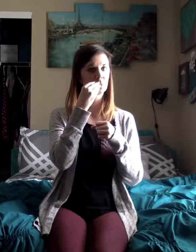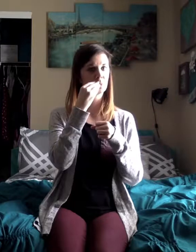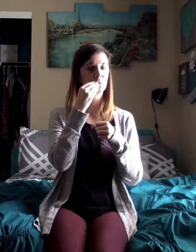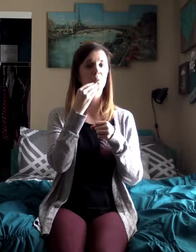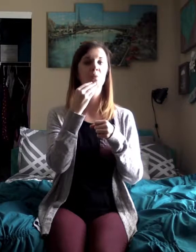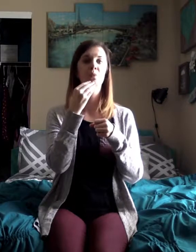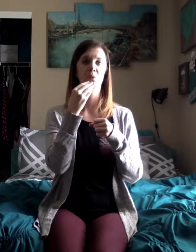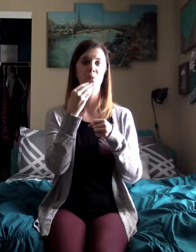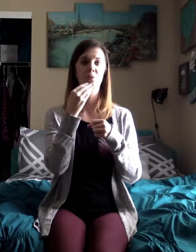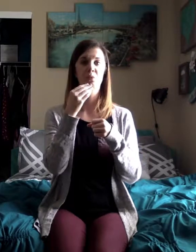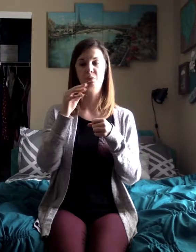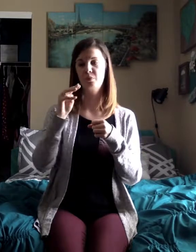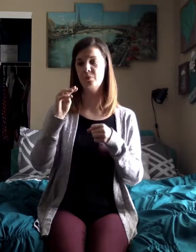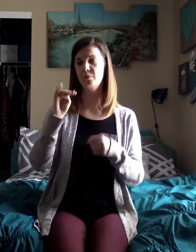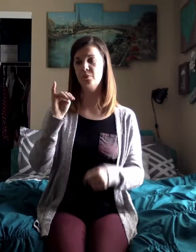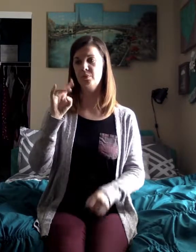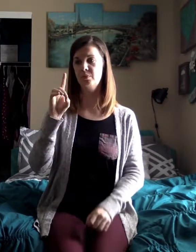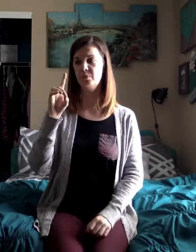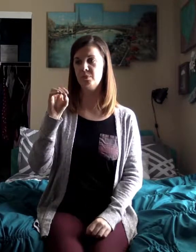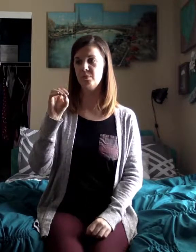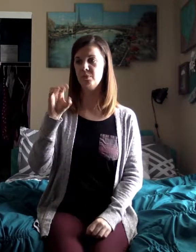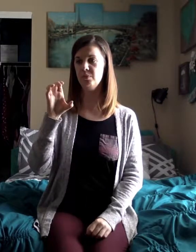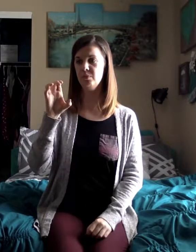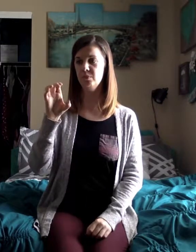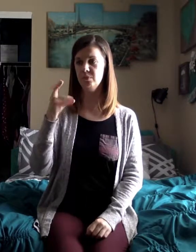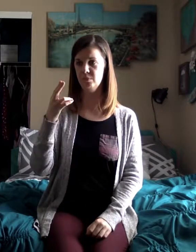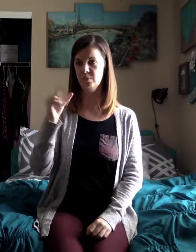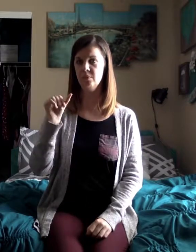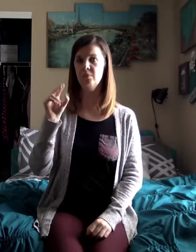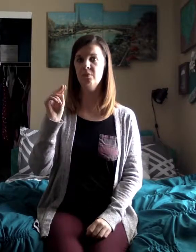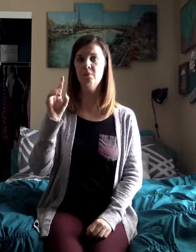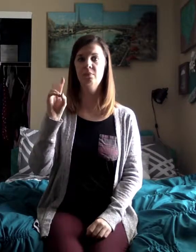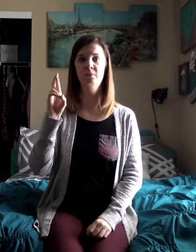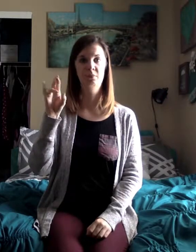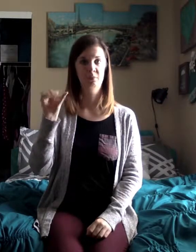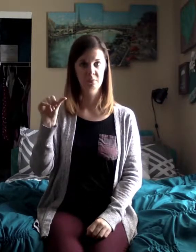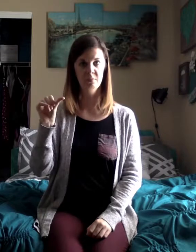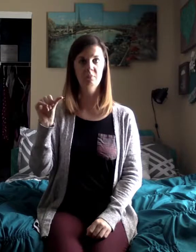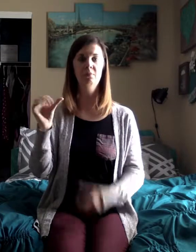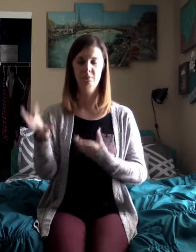And the mitochondria takes in those things, and it breaks down the carbohydrate.